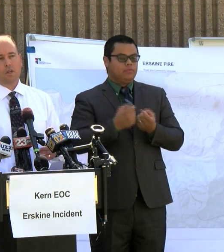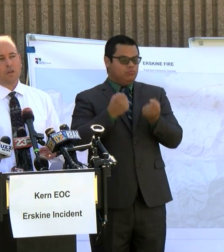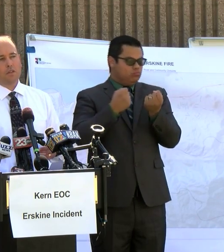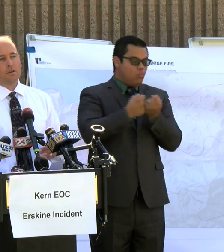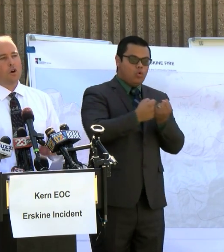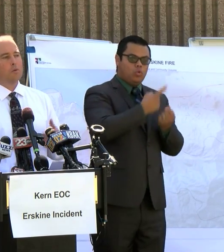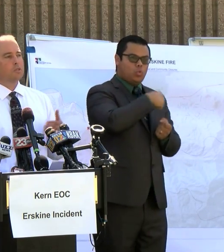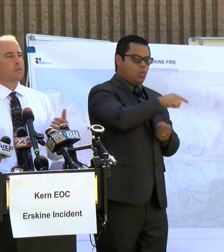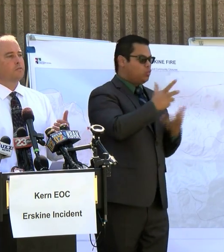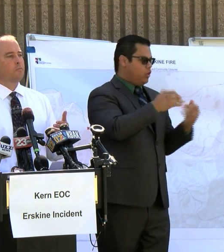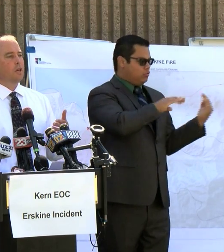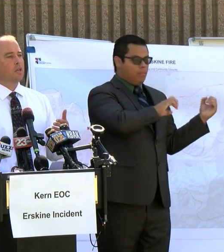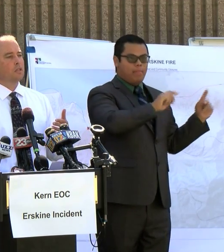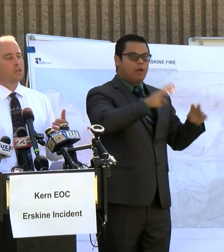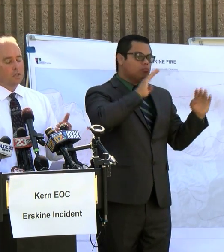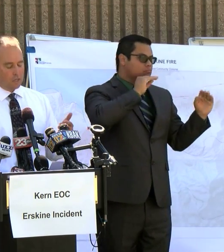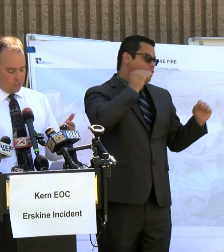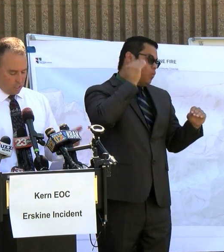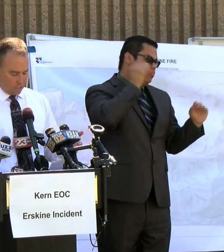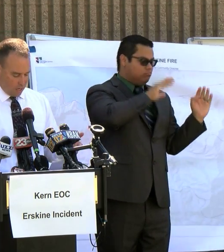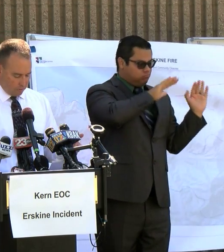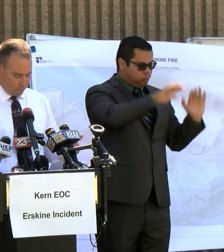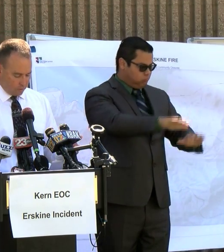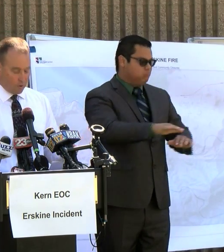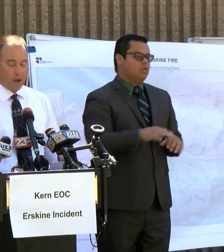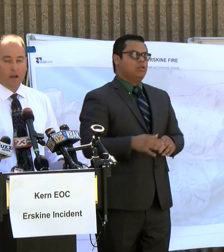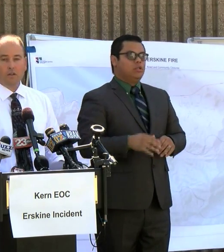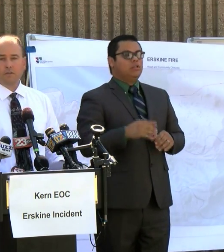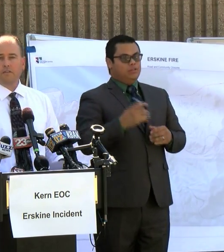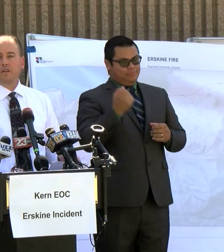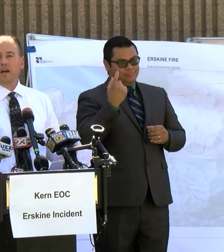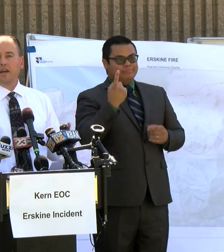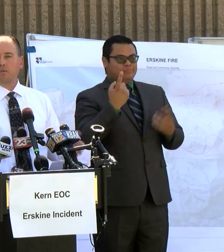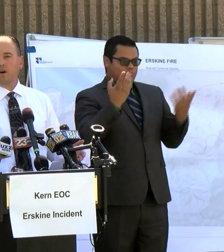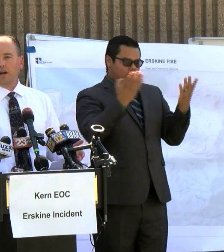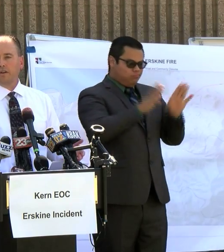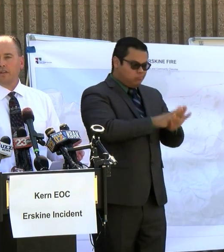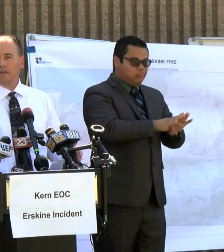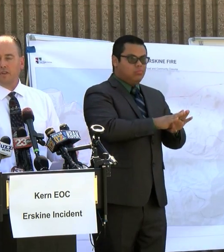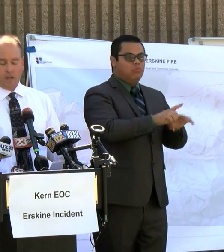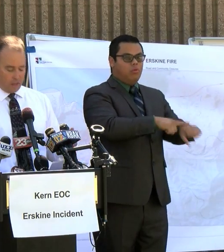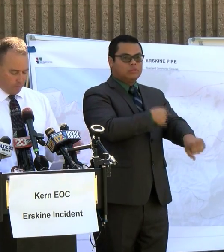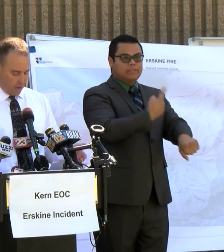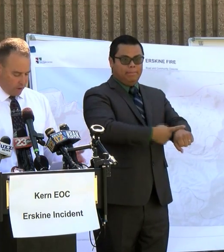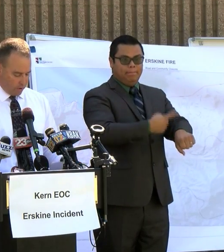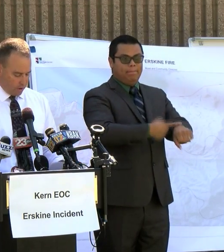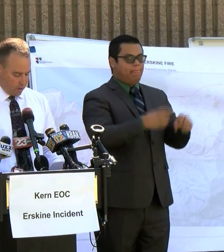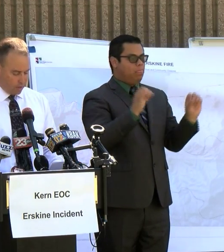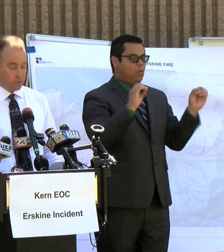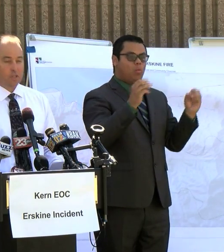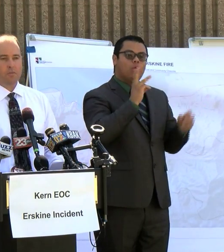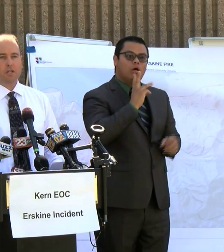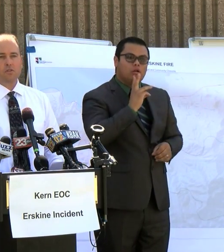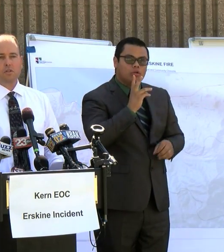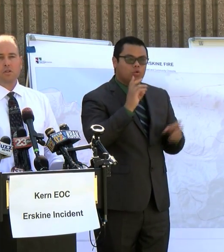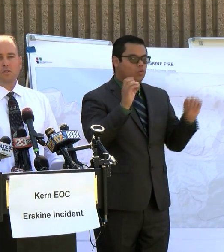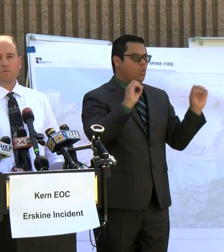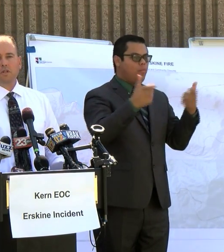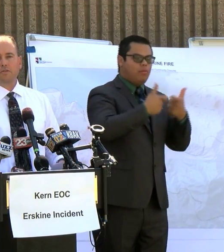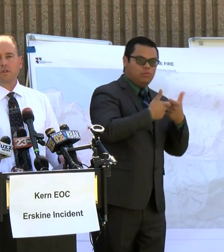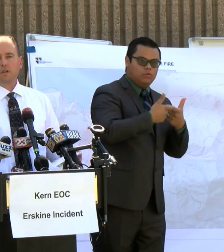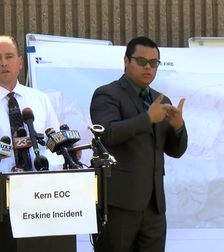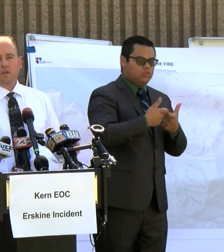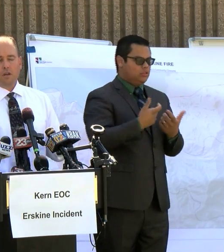homes. Their homes have been shut down for a while. They have not had water. They have not had power. There's going to be